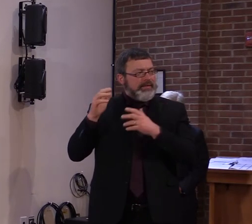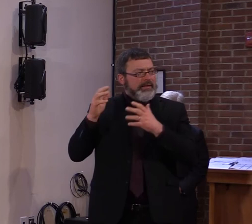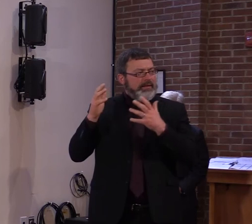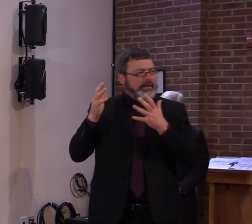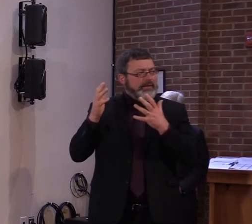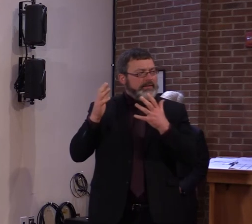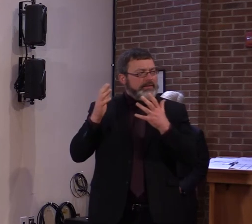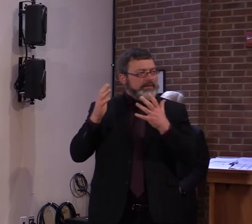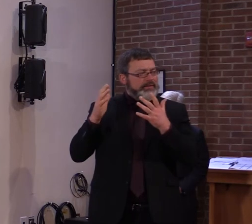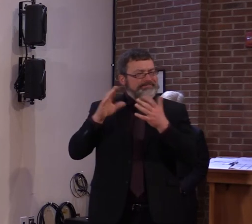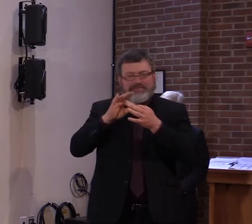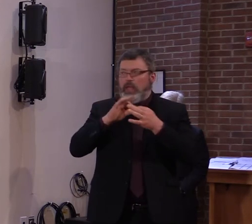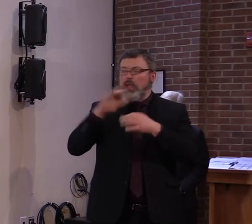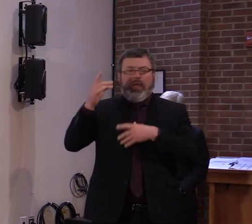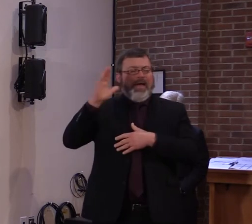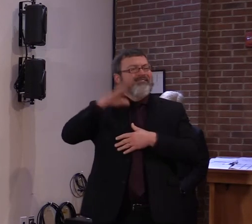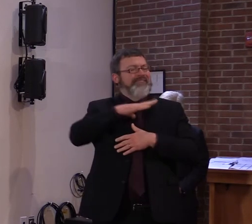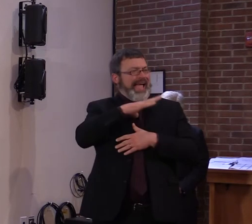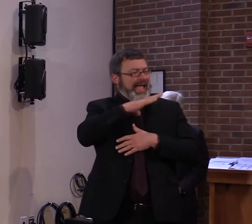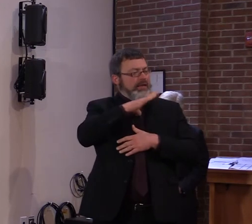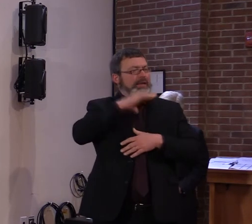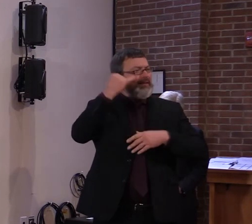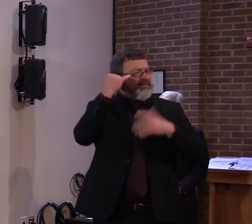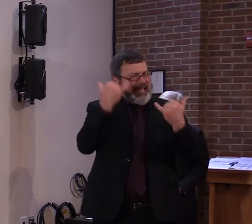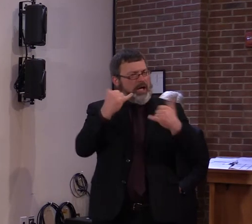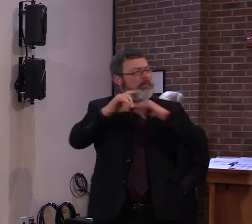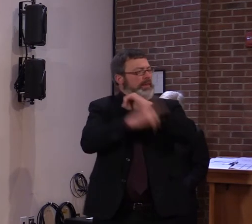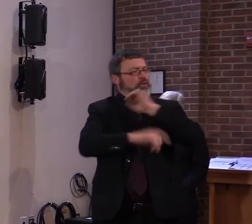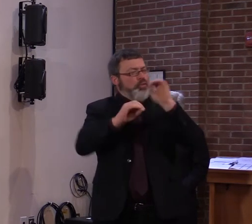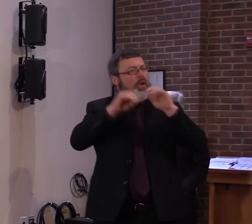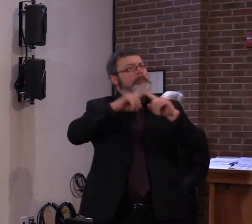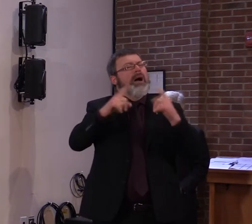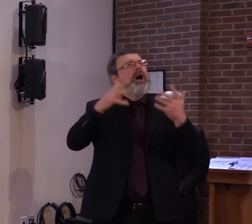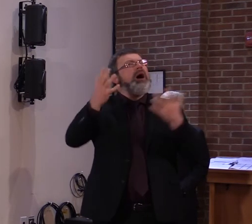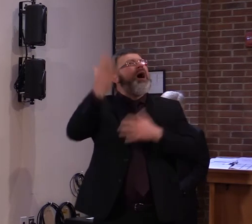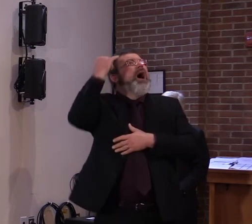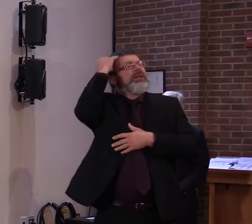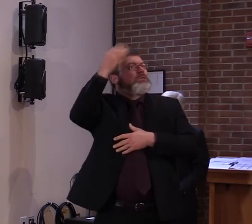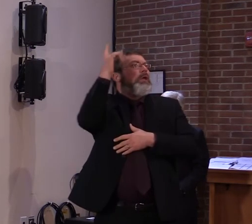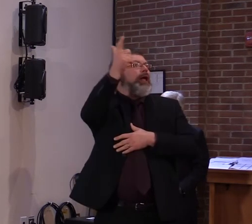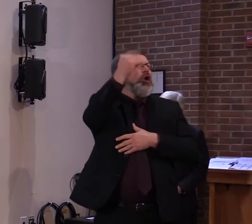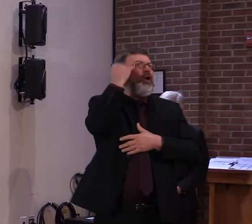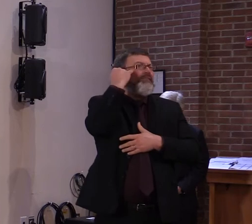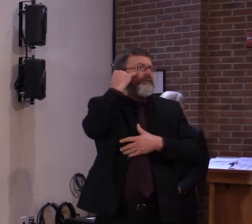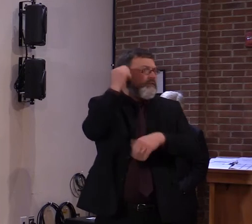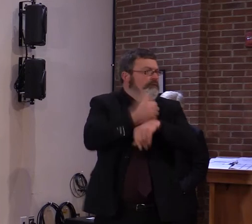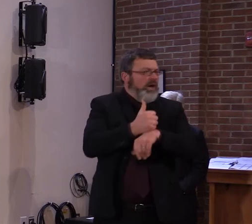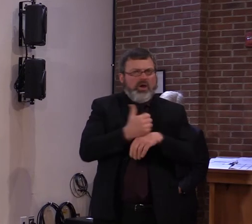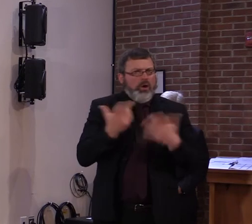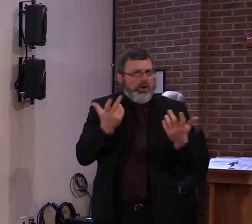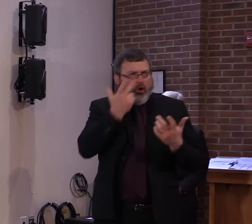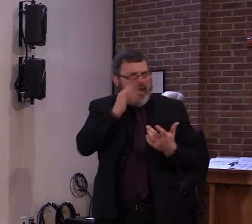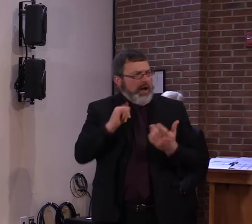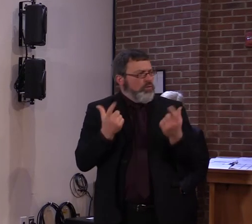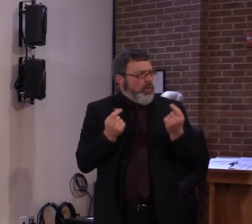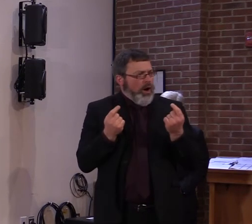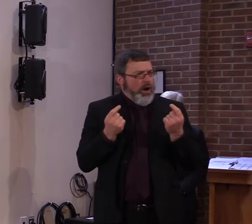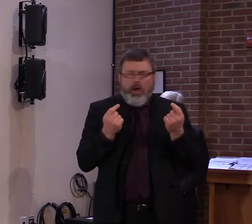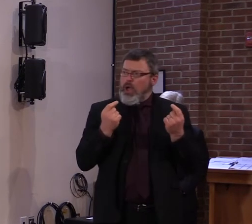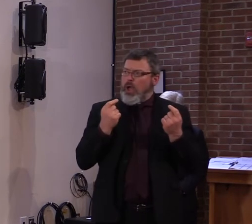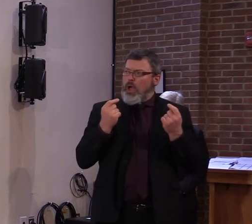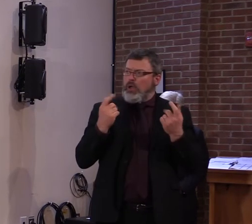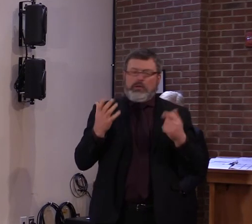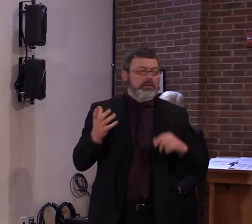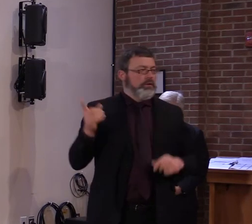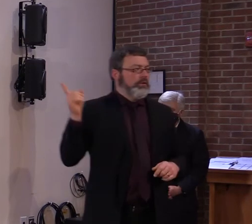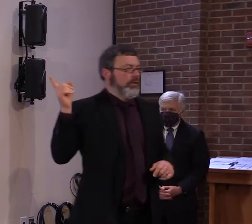if somebody in their town refuses to quarantine and they tested positive? Yeah, they individually, the